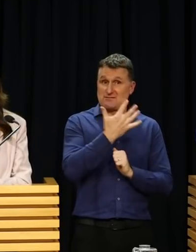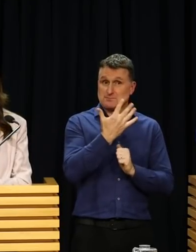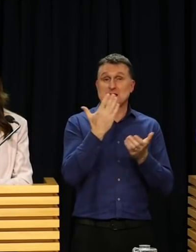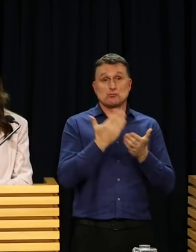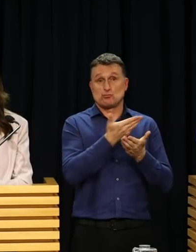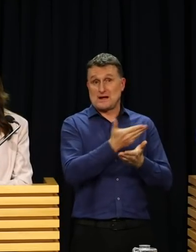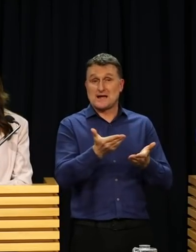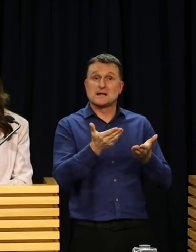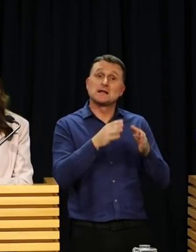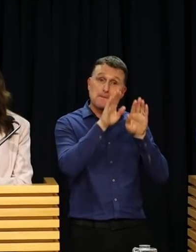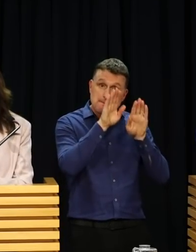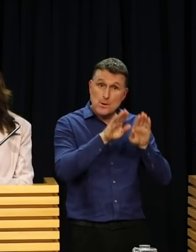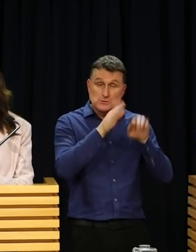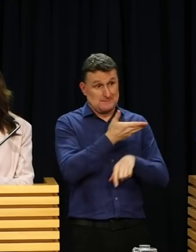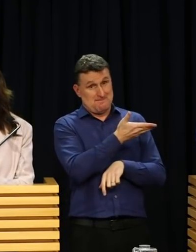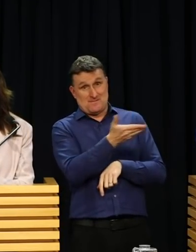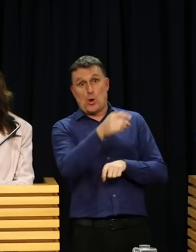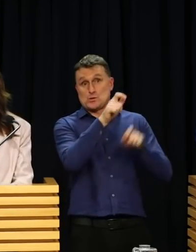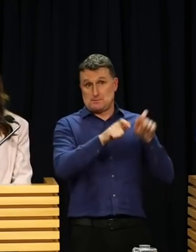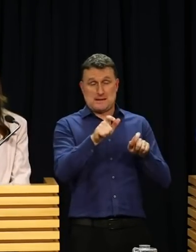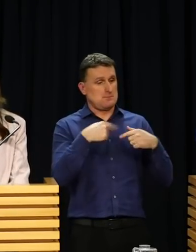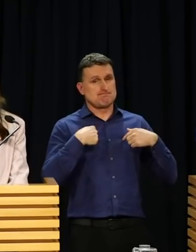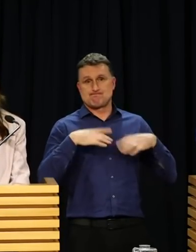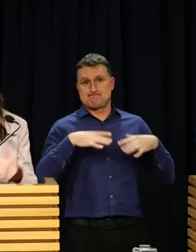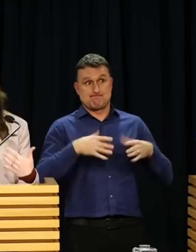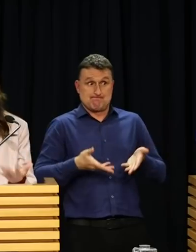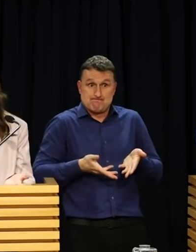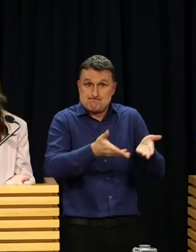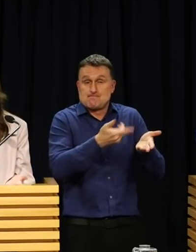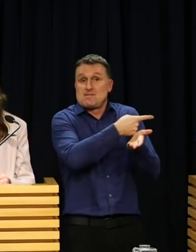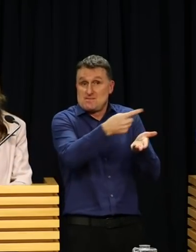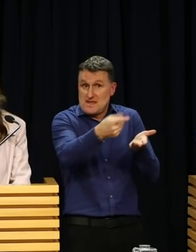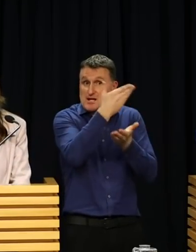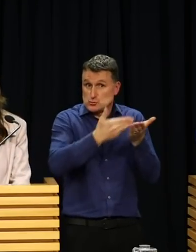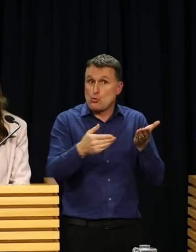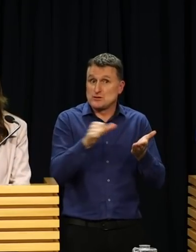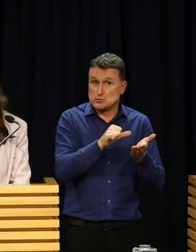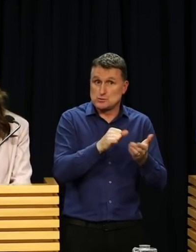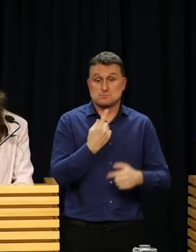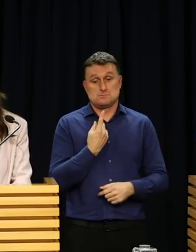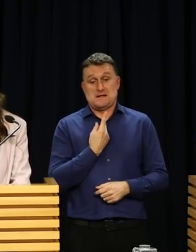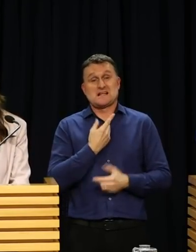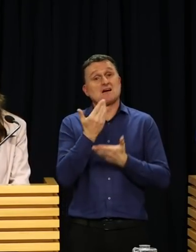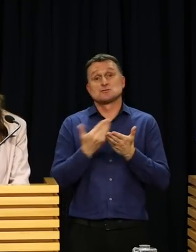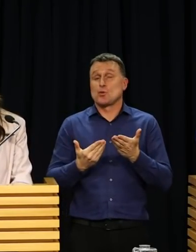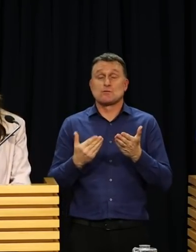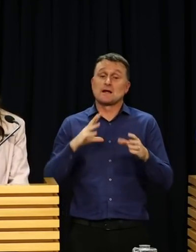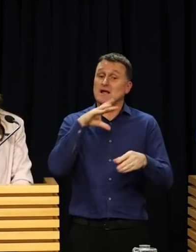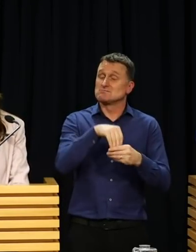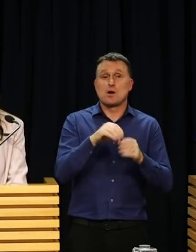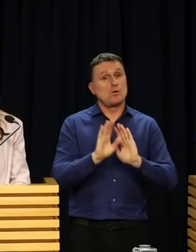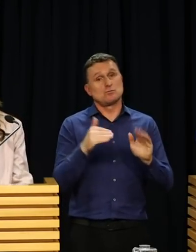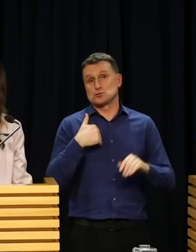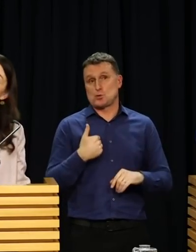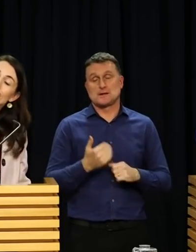And so they need to be at the centre of that. Now, I don't consider mine to be one of the stories that needs to be